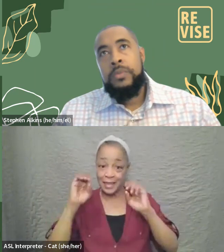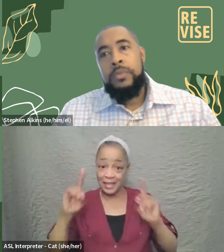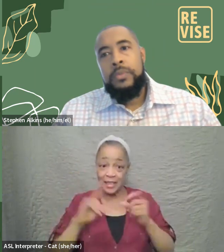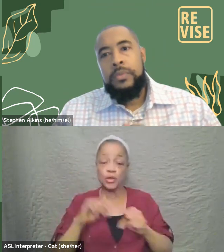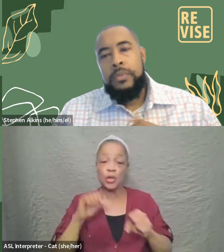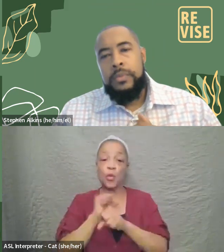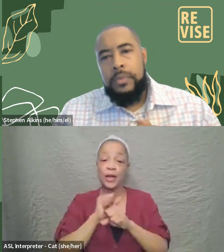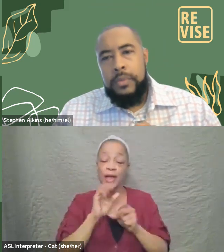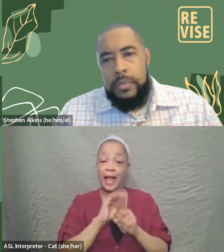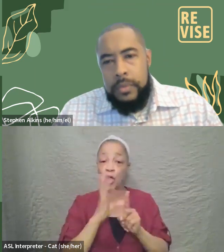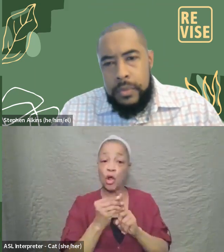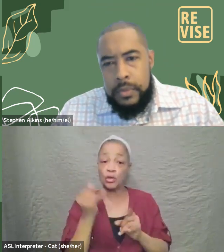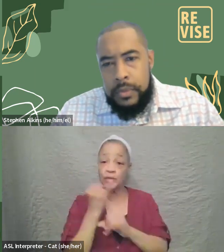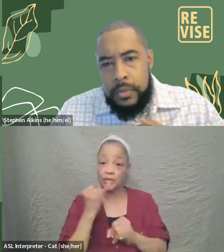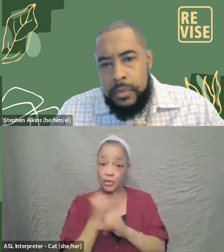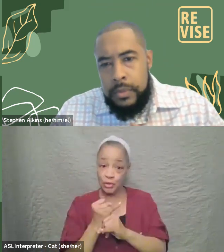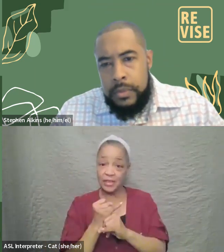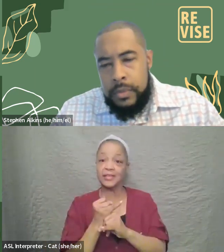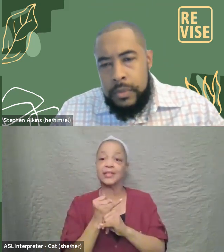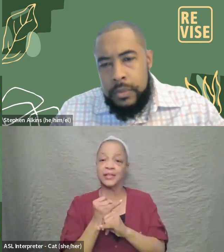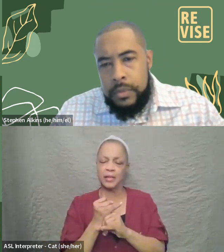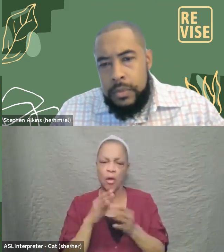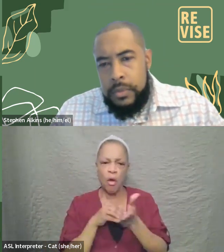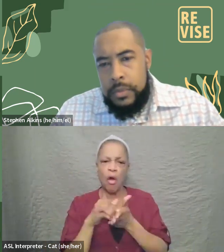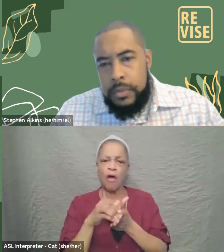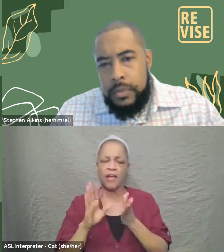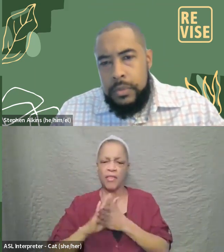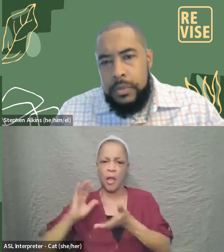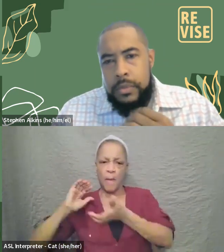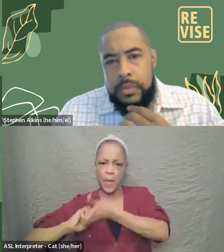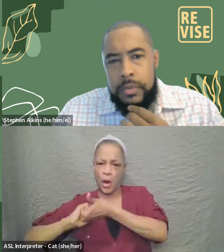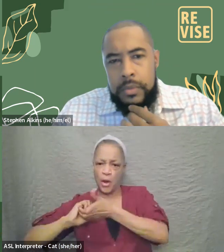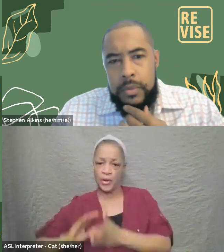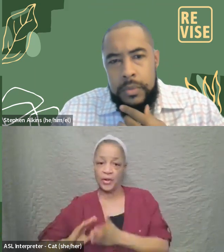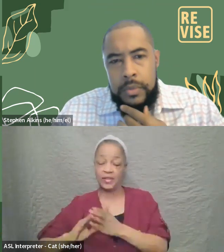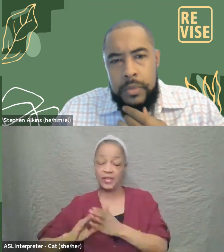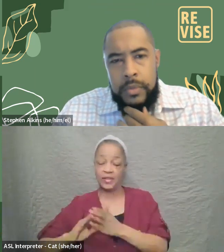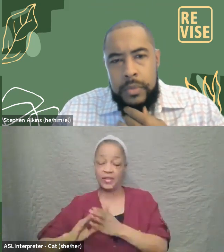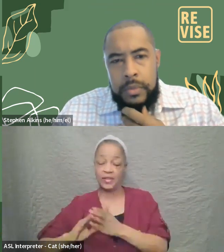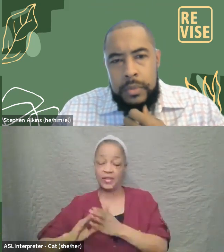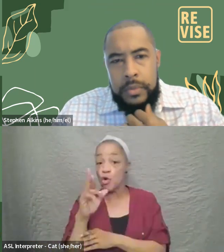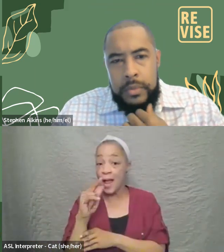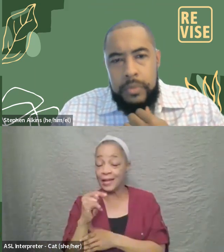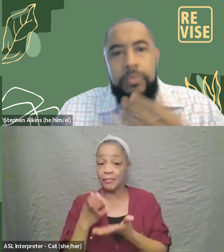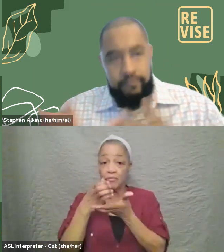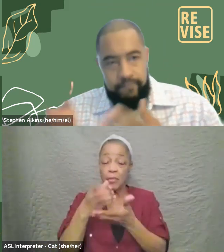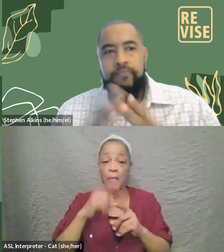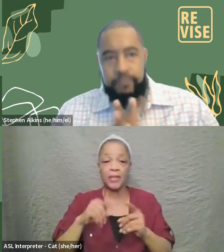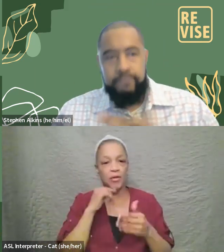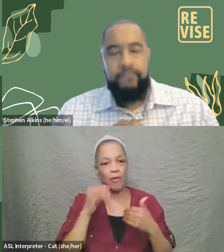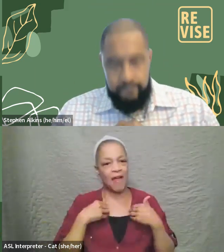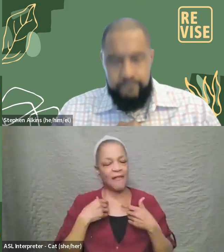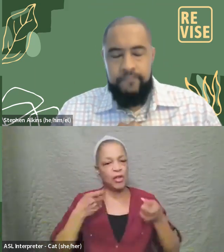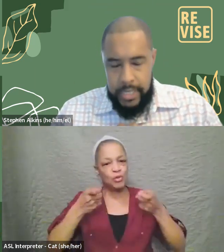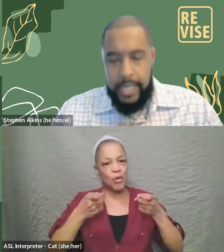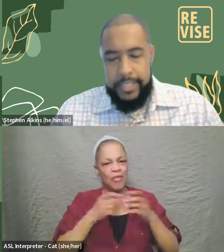institutions, and oftentimes they're partners in a grant, but they don't have the control. They're not the PIs,